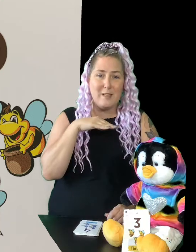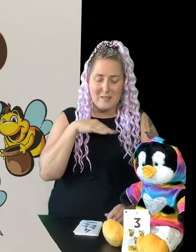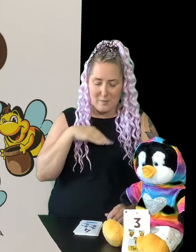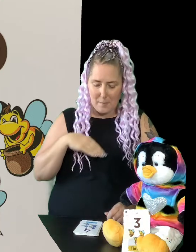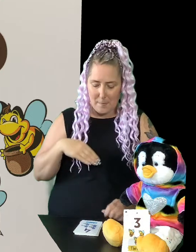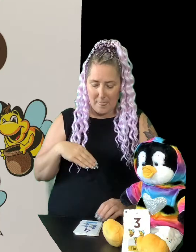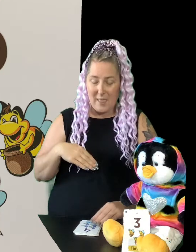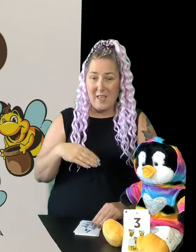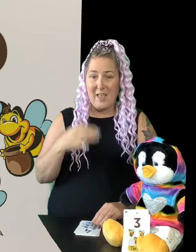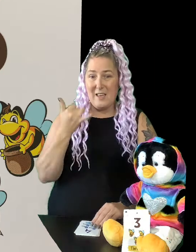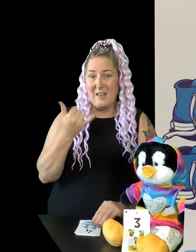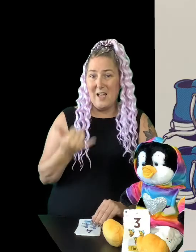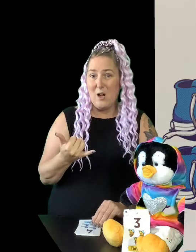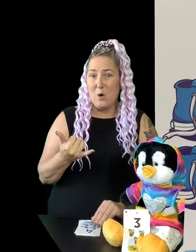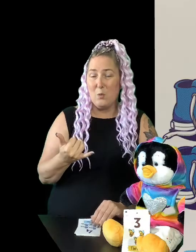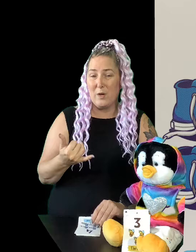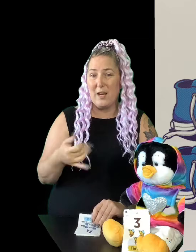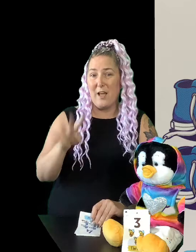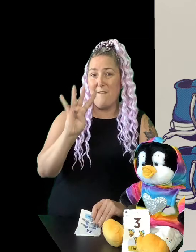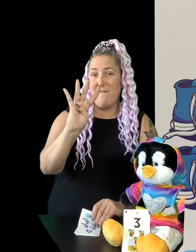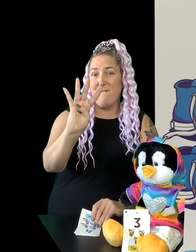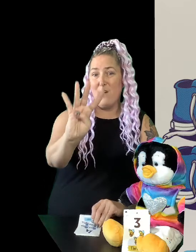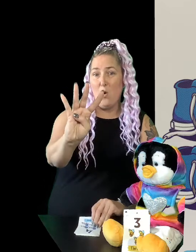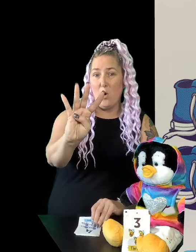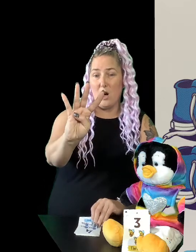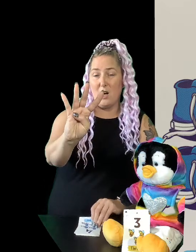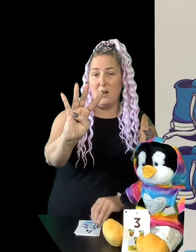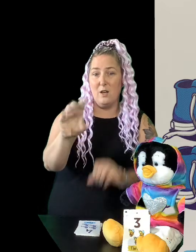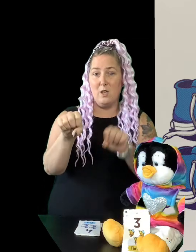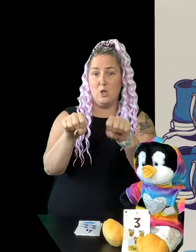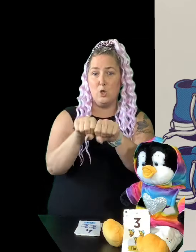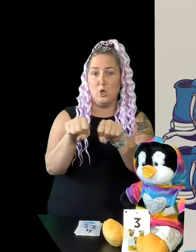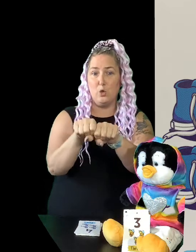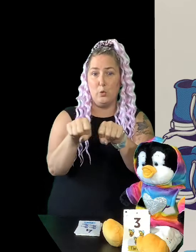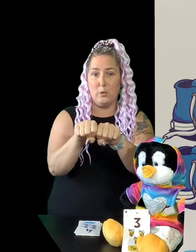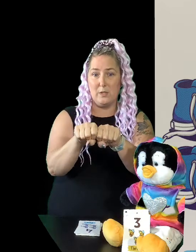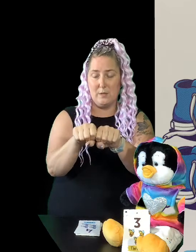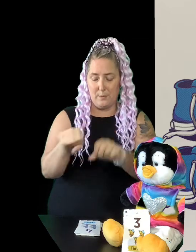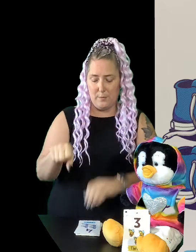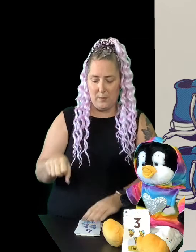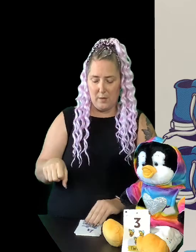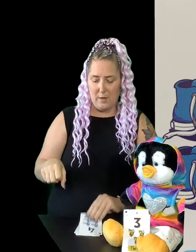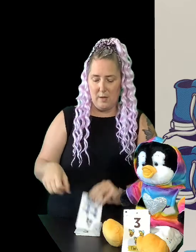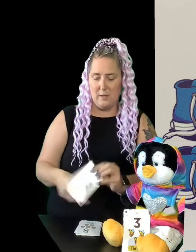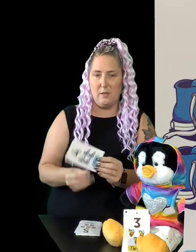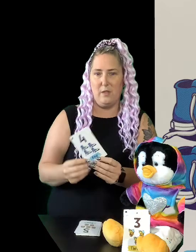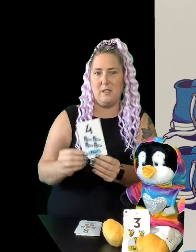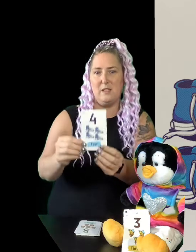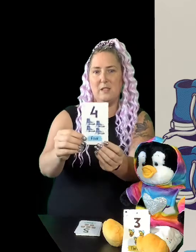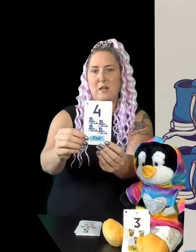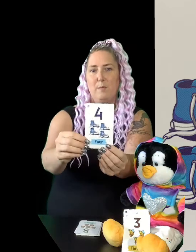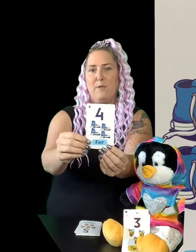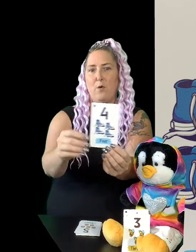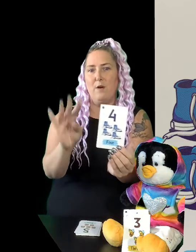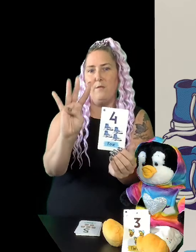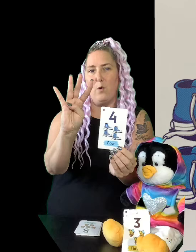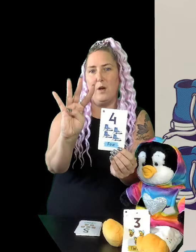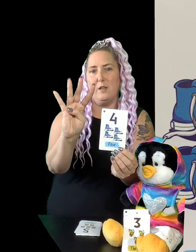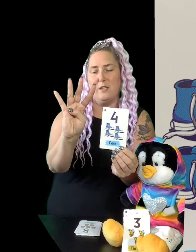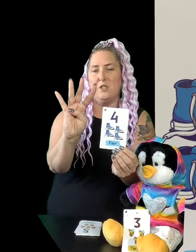bumblebees, and now we're going to have 4 shoes. So this is the number 4. 4 looks just